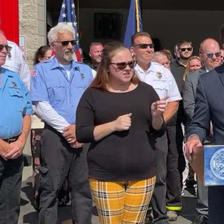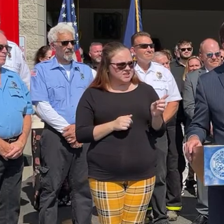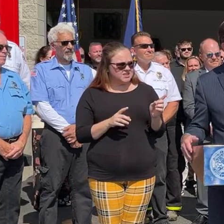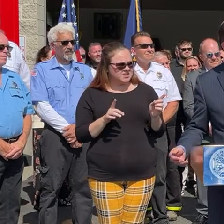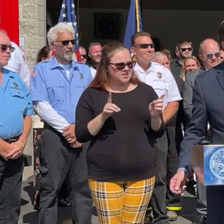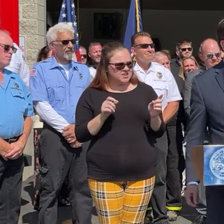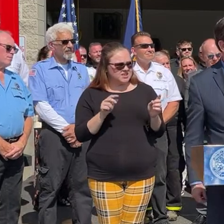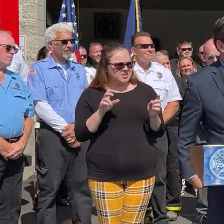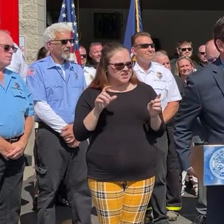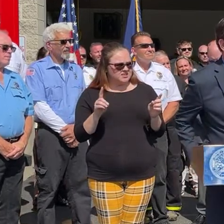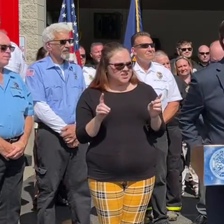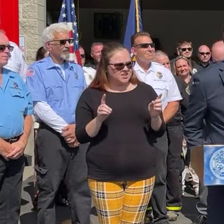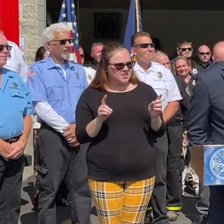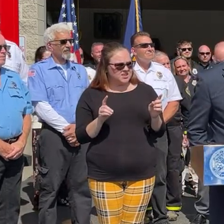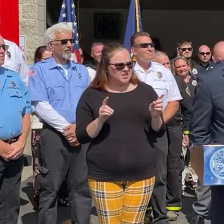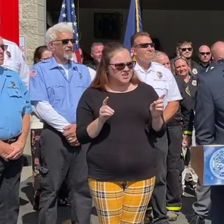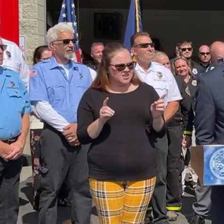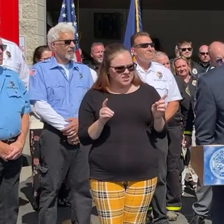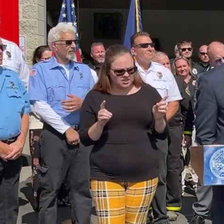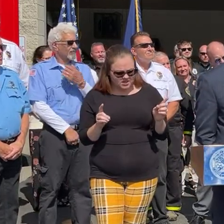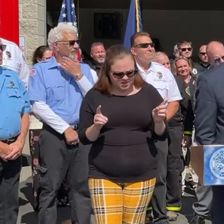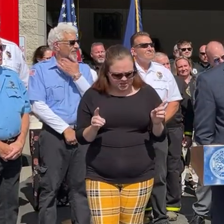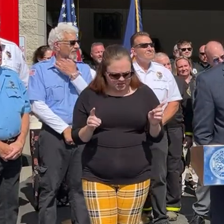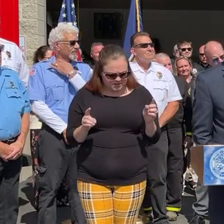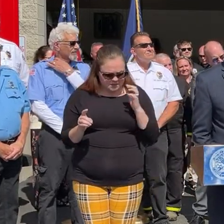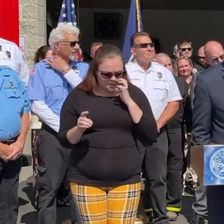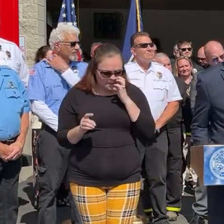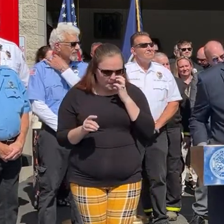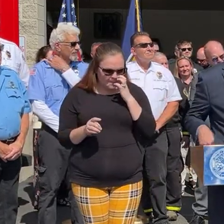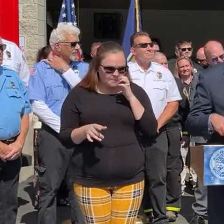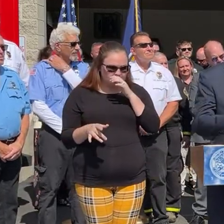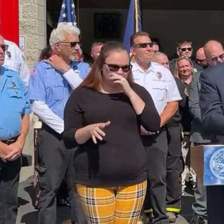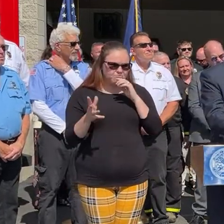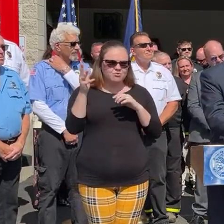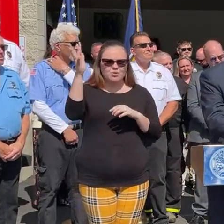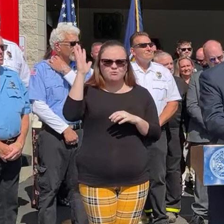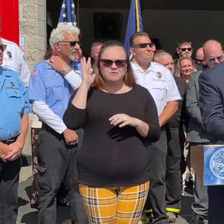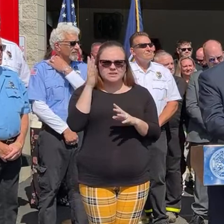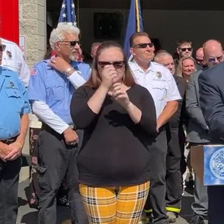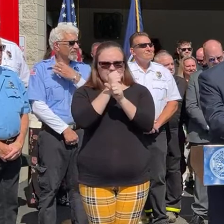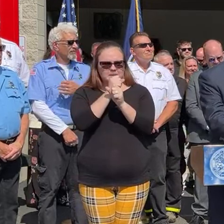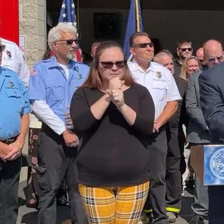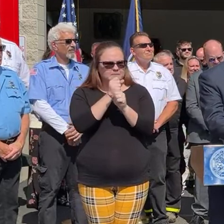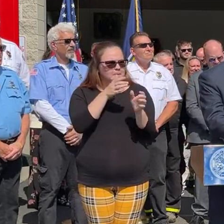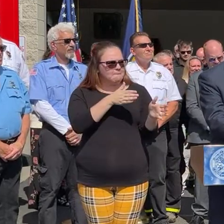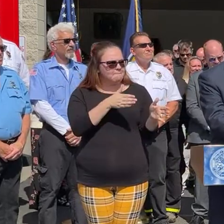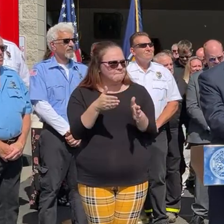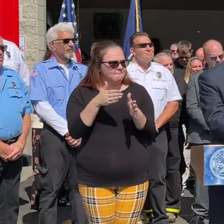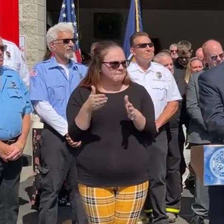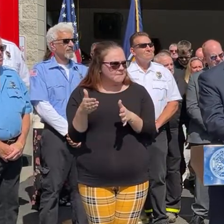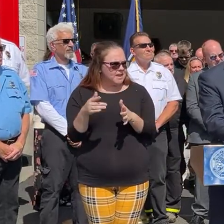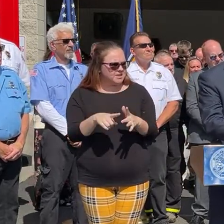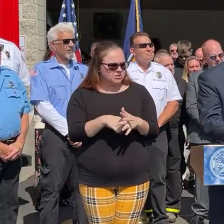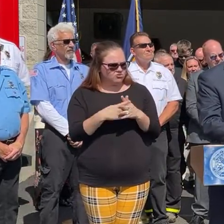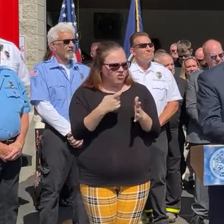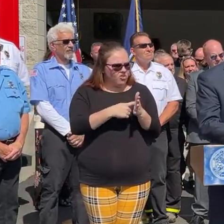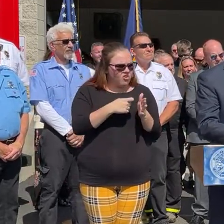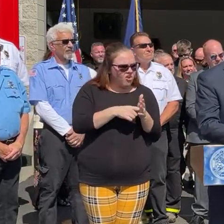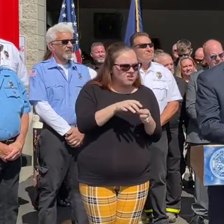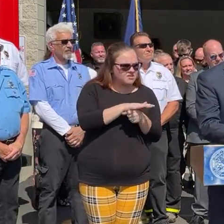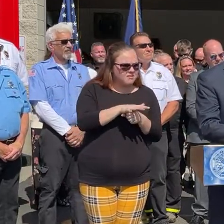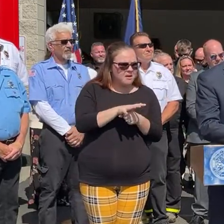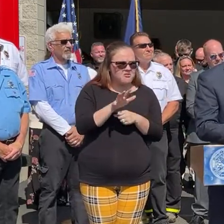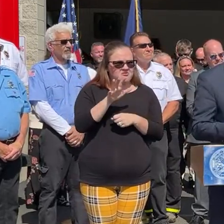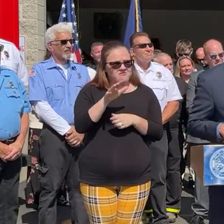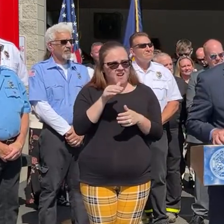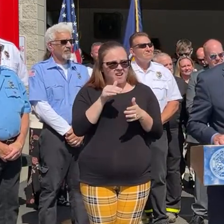David. Yes, sir. Originally, you had projected when we did the story in April, startup costs of just under $5 million